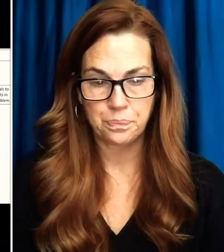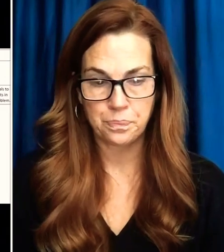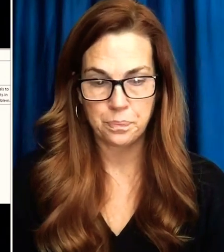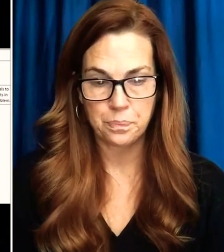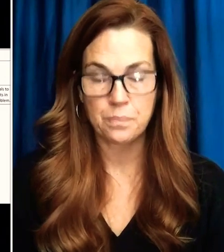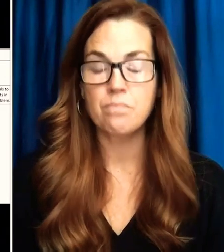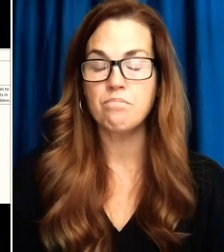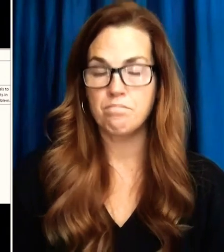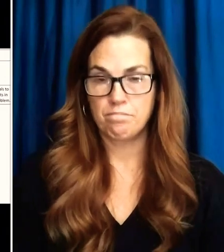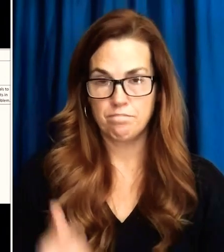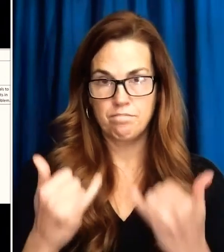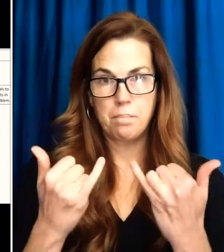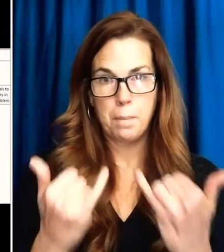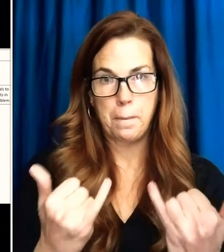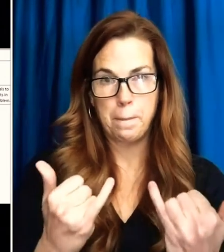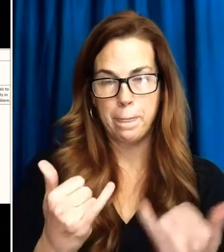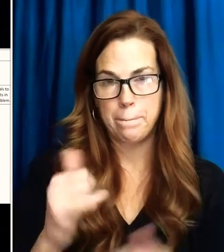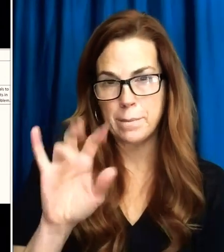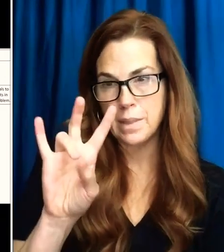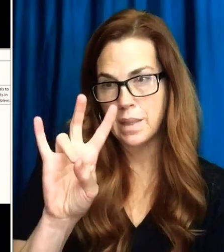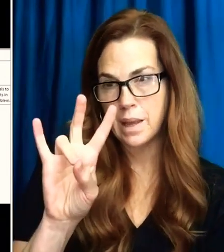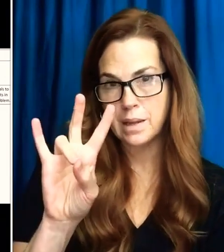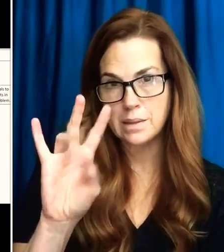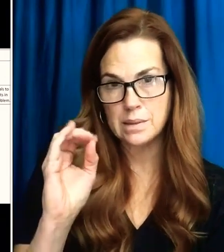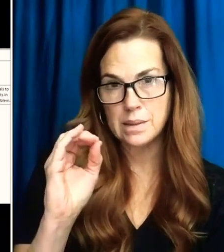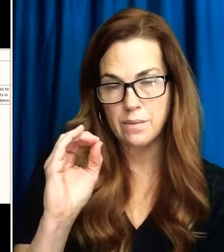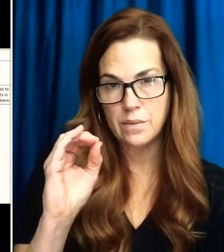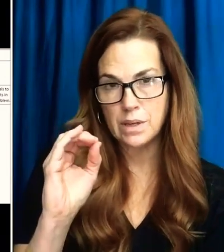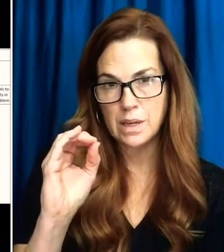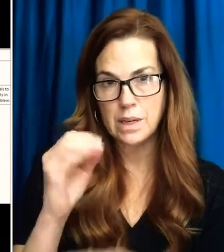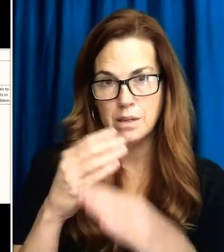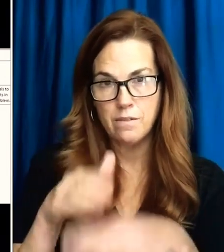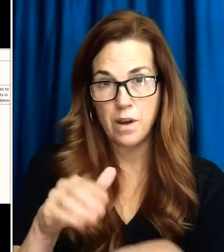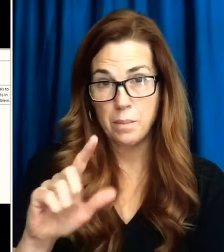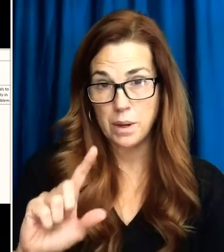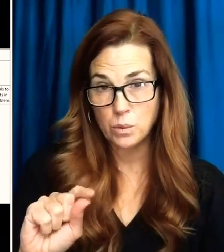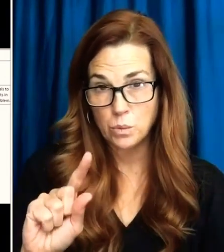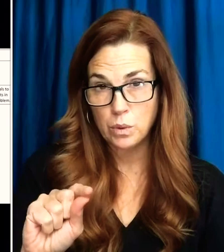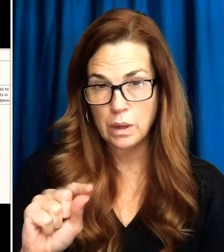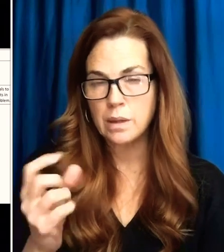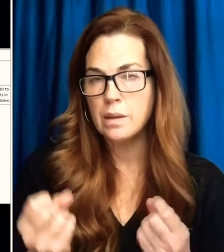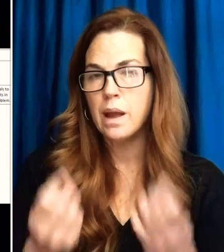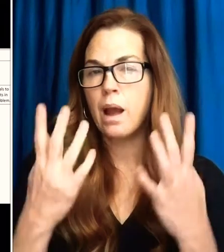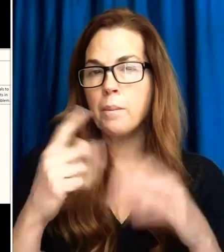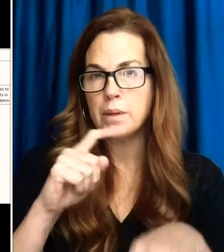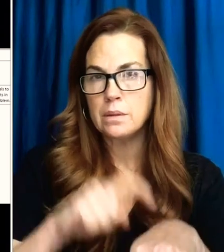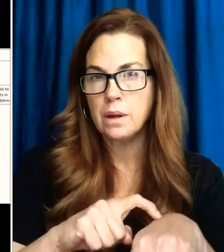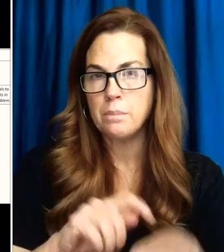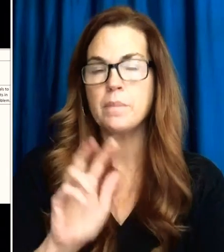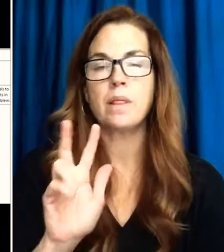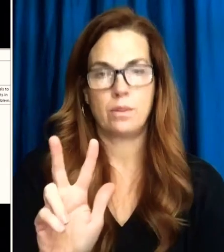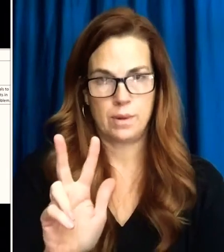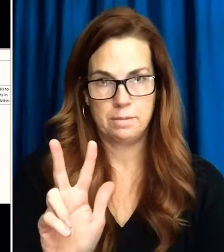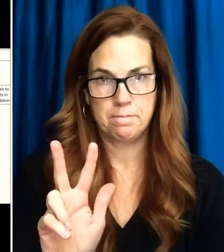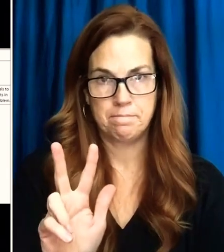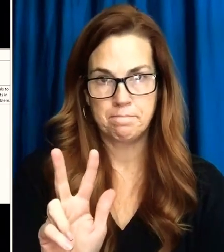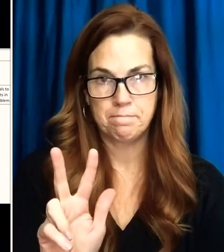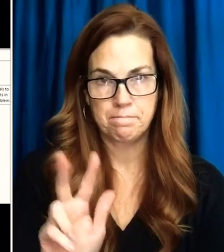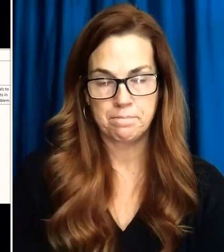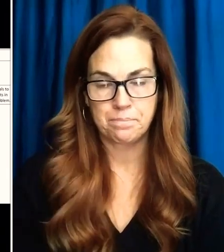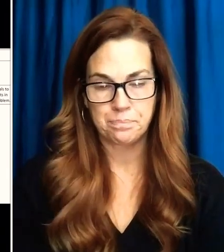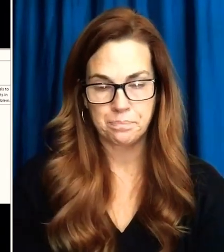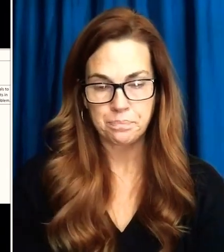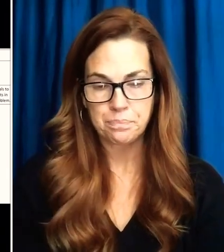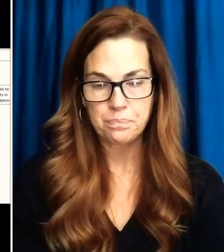70? Well, 20 goes into 70 3 times. So let's do 20